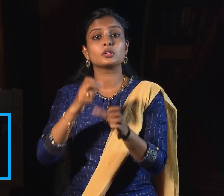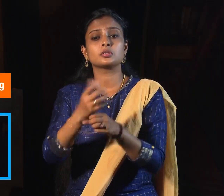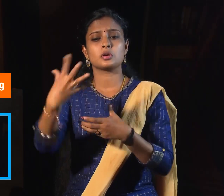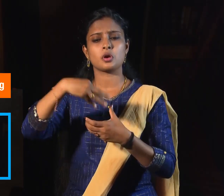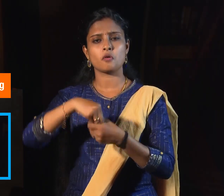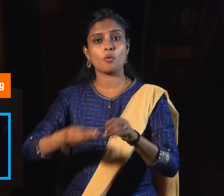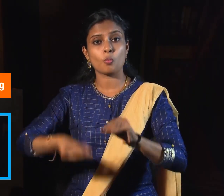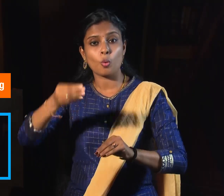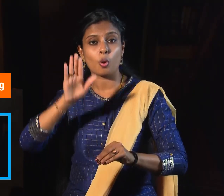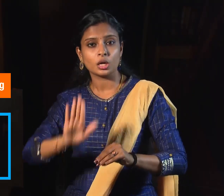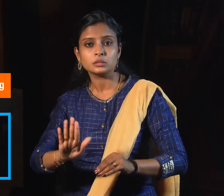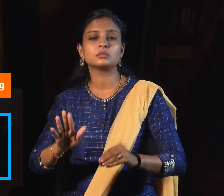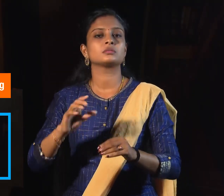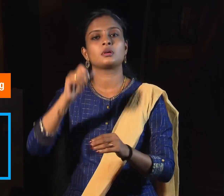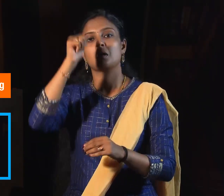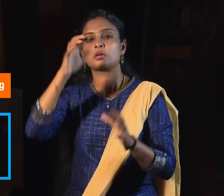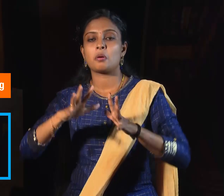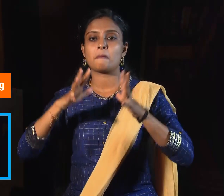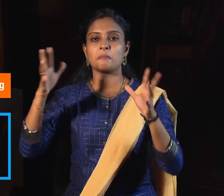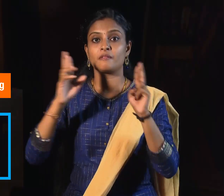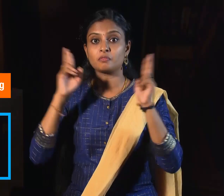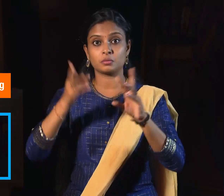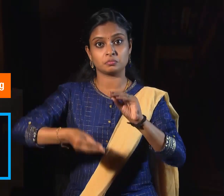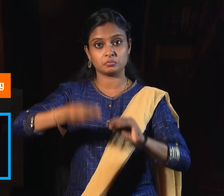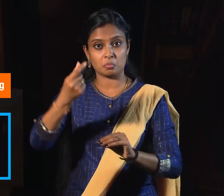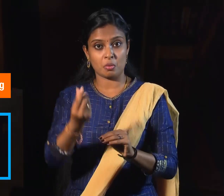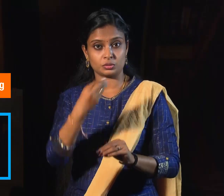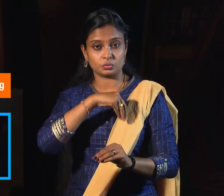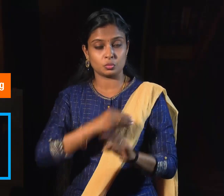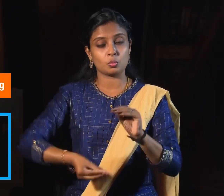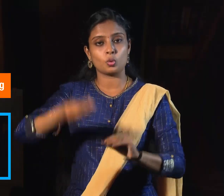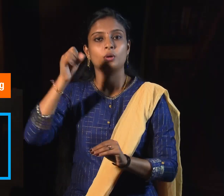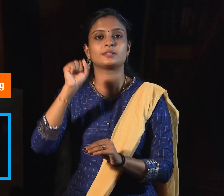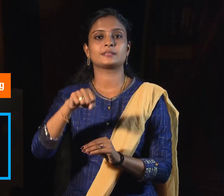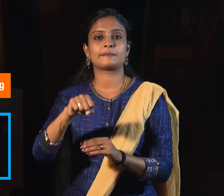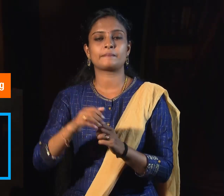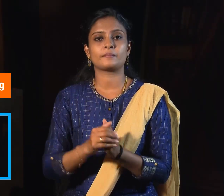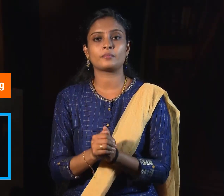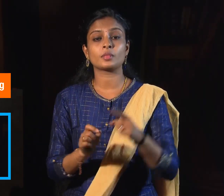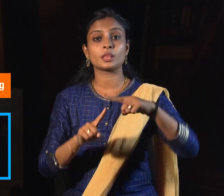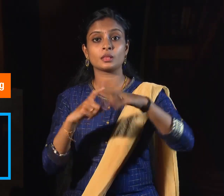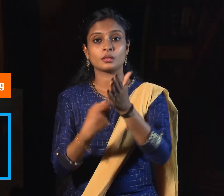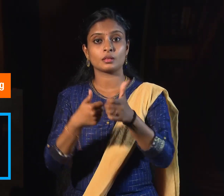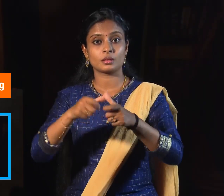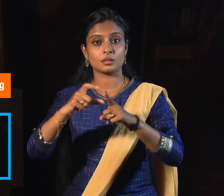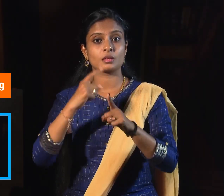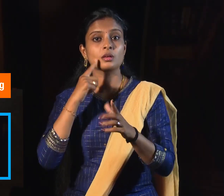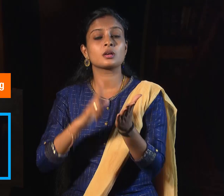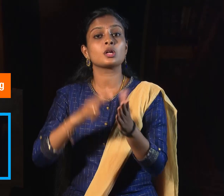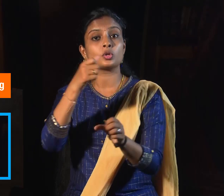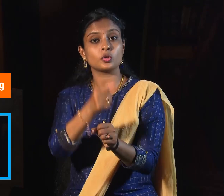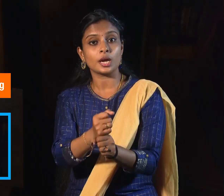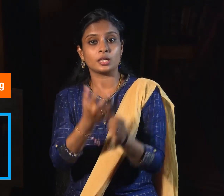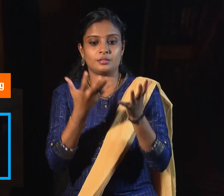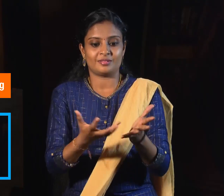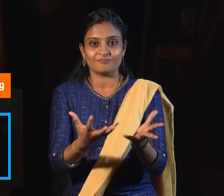Trading. Trading is a basic economic concept involving the buying and selling of goods and services with compensation